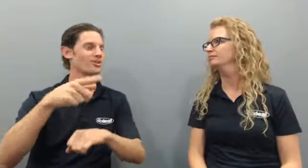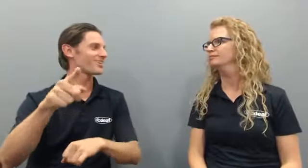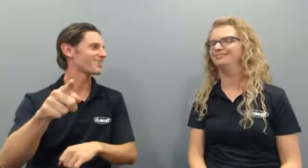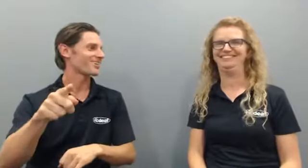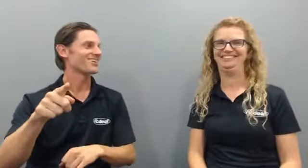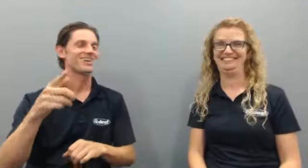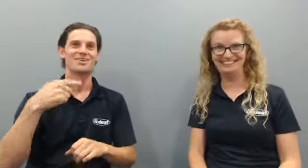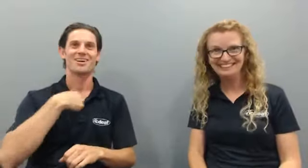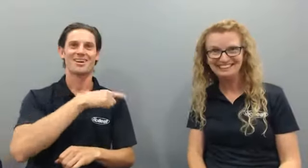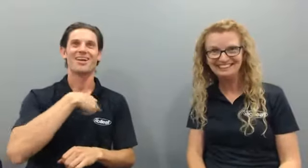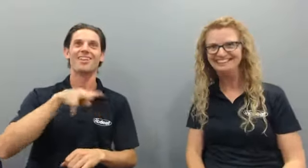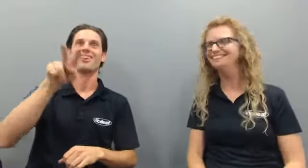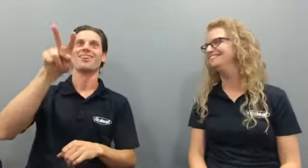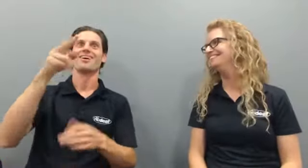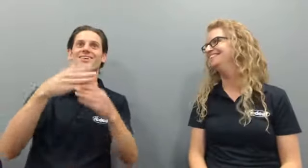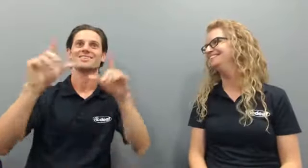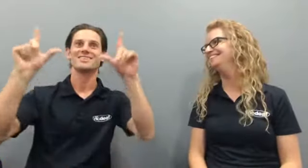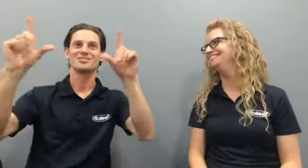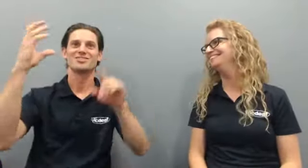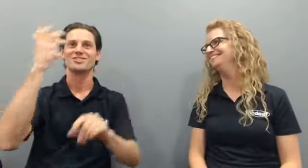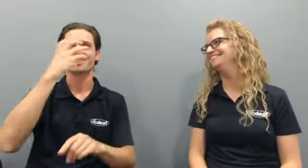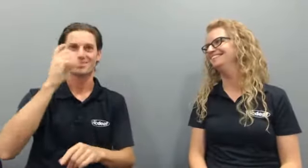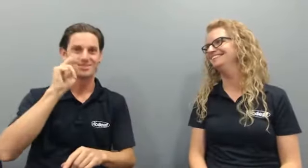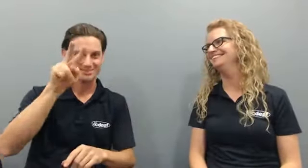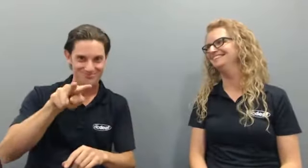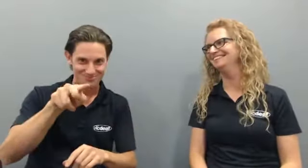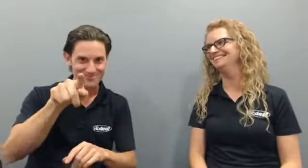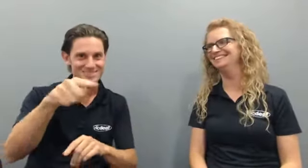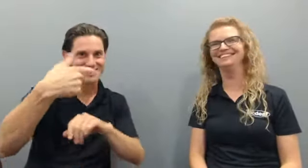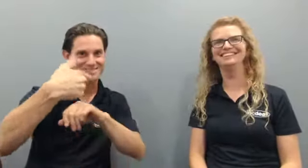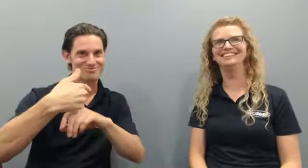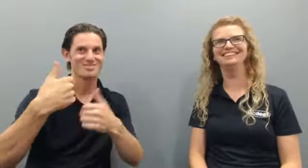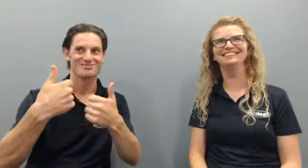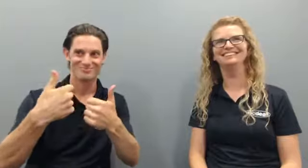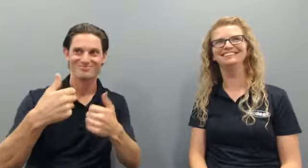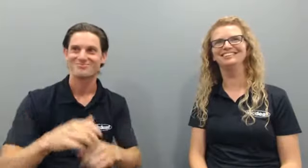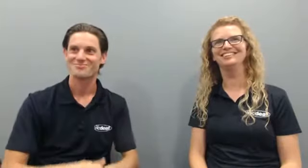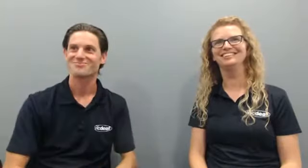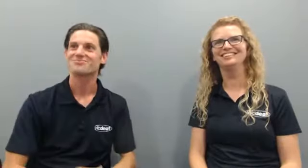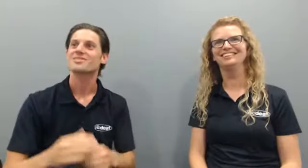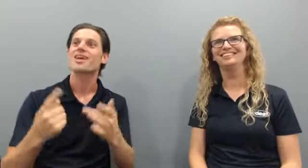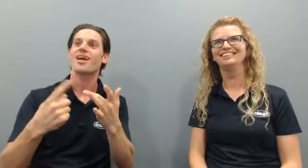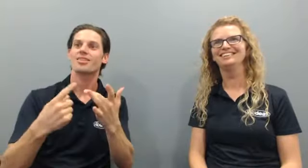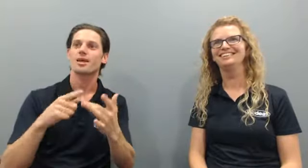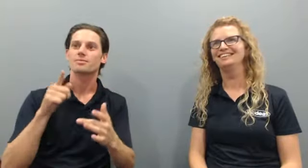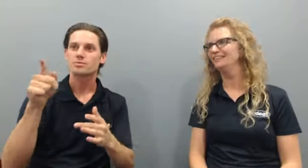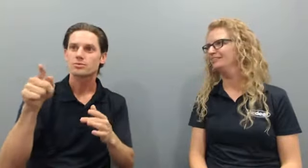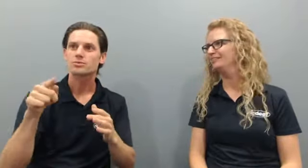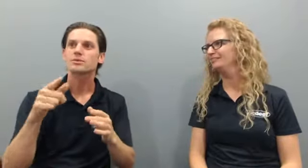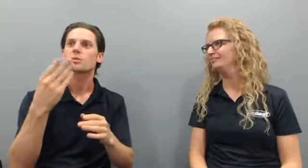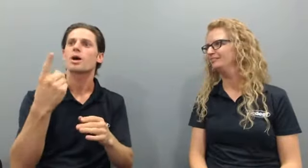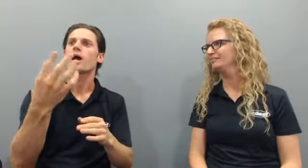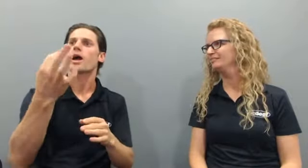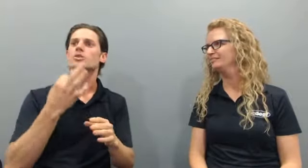the camera? Yeah, because we're looking at the screen. Apologies for that. We'll keep that in mind.